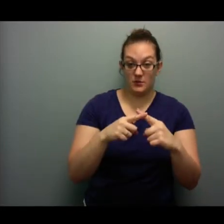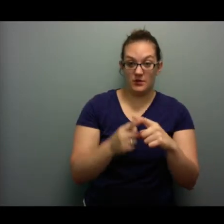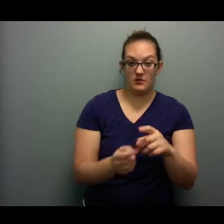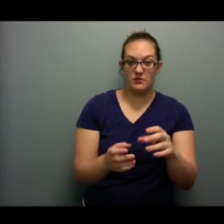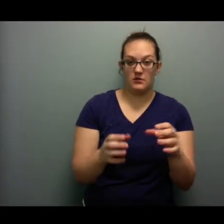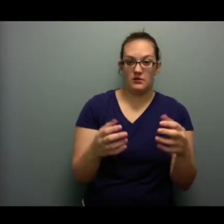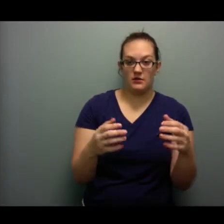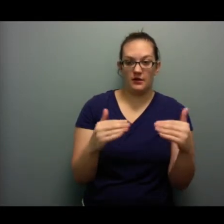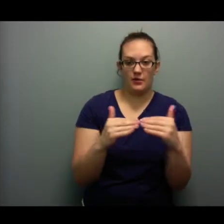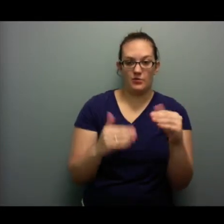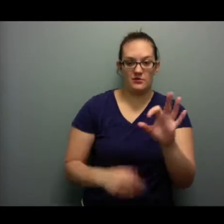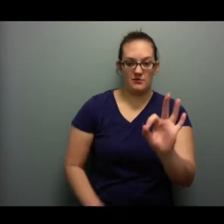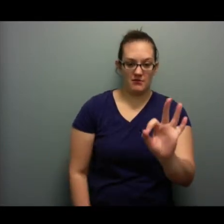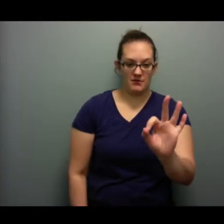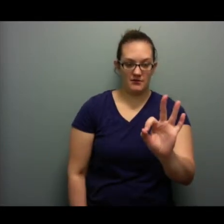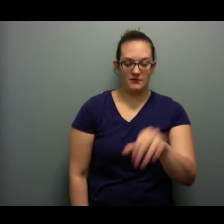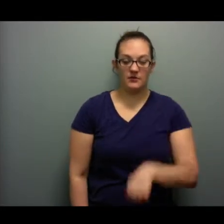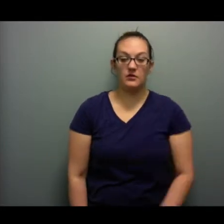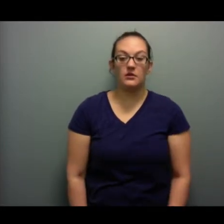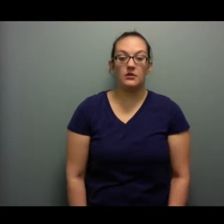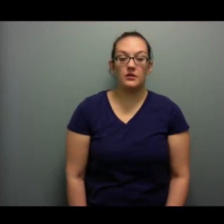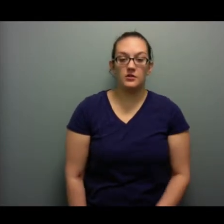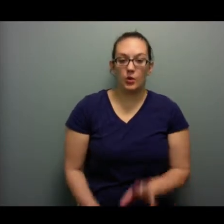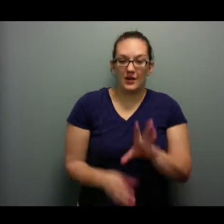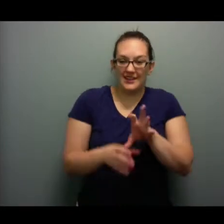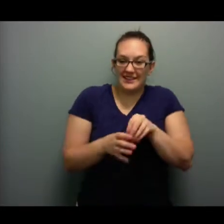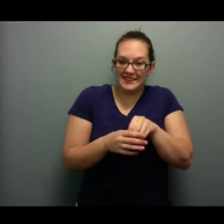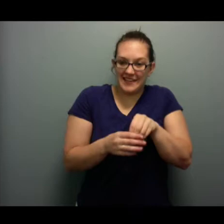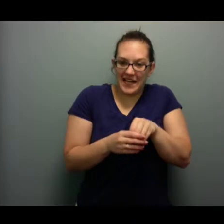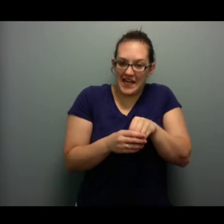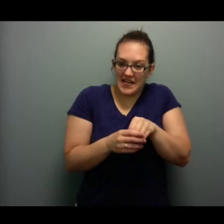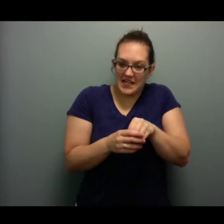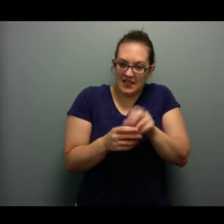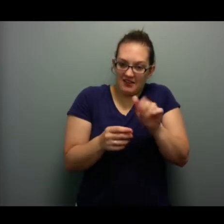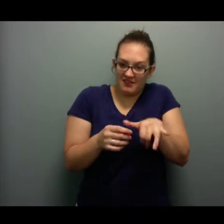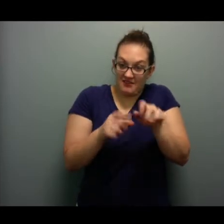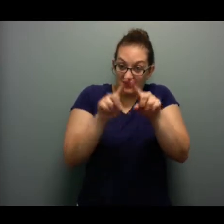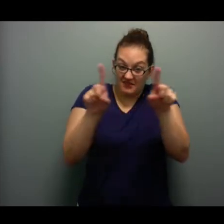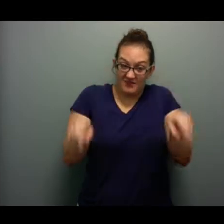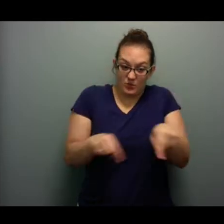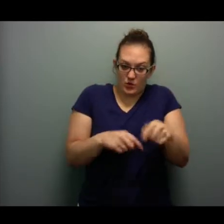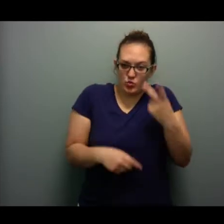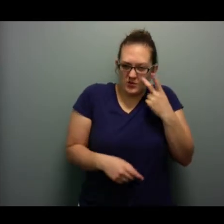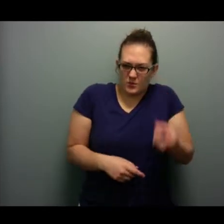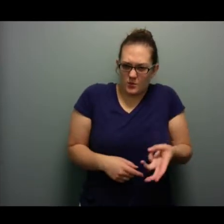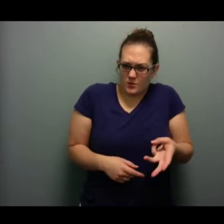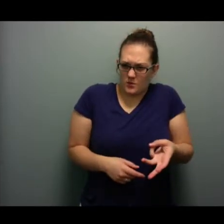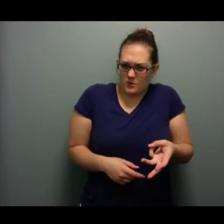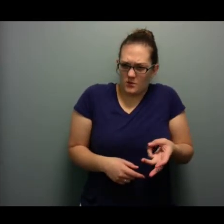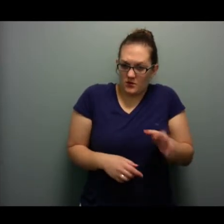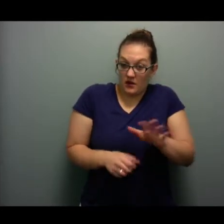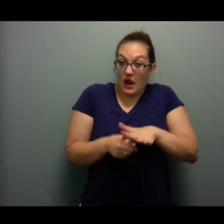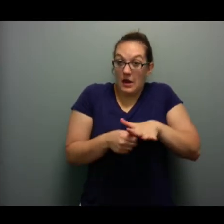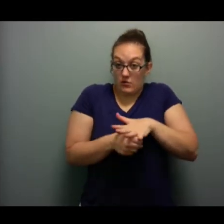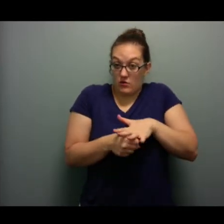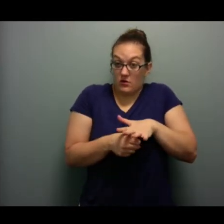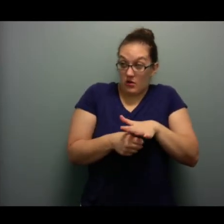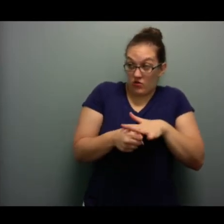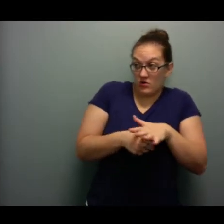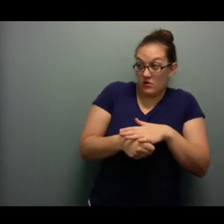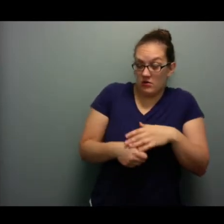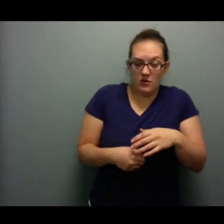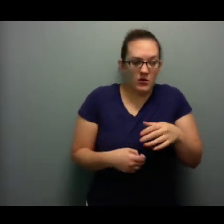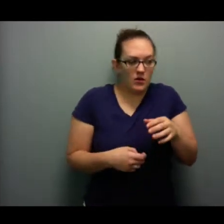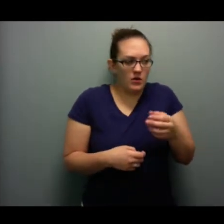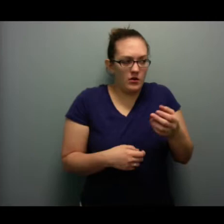Do it? Yeah. So what's inside? What's actually inside that square? What do you see? The area. And what is